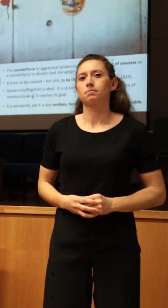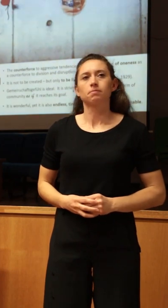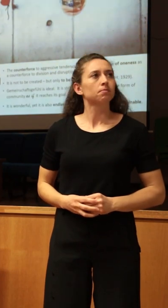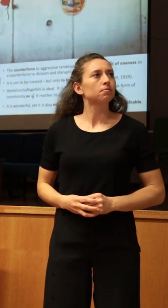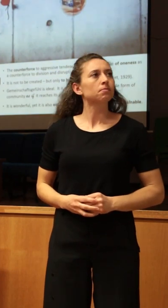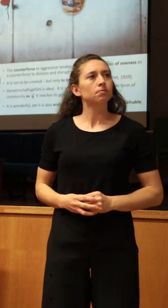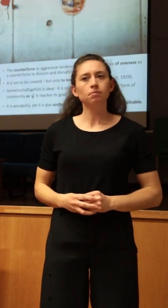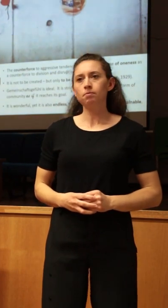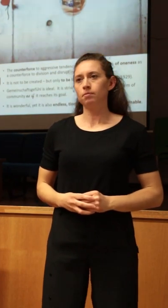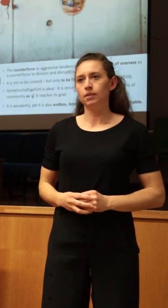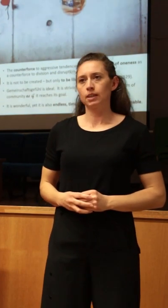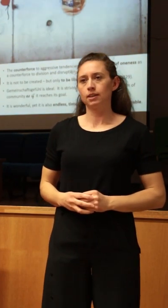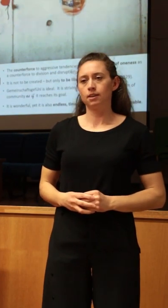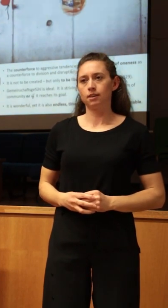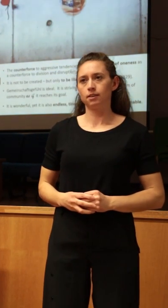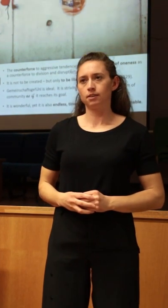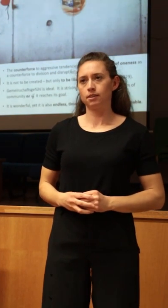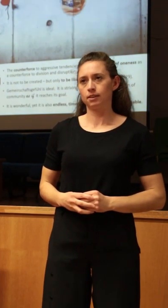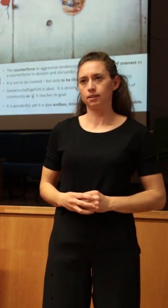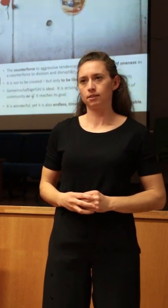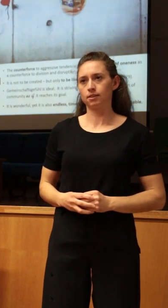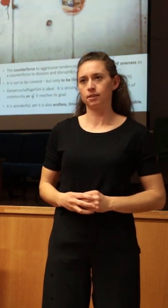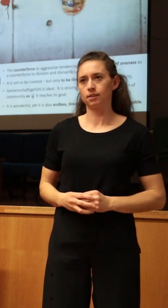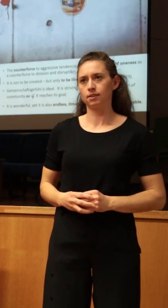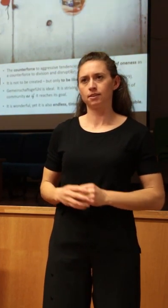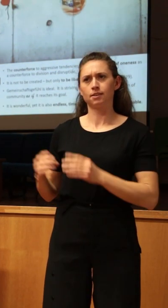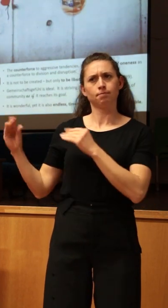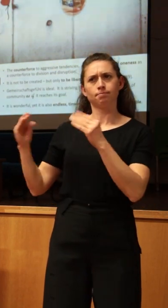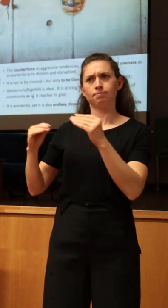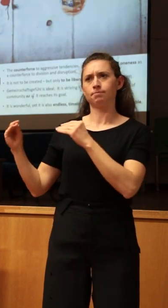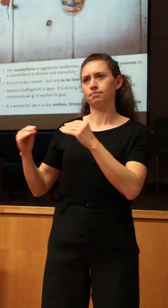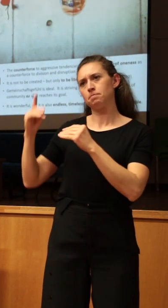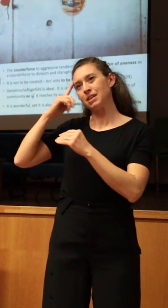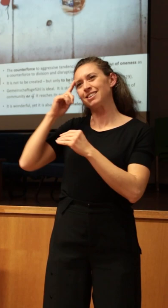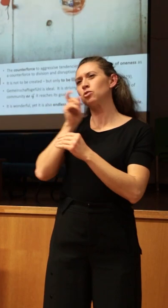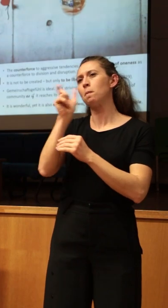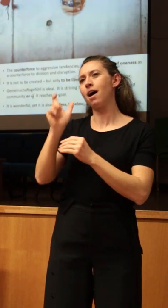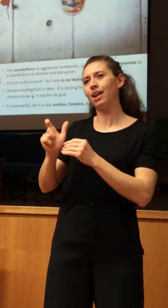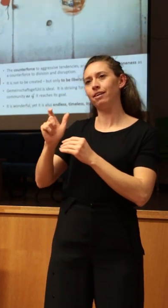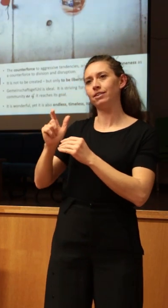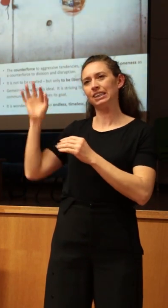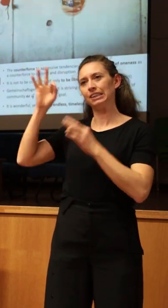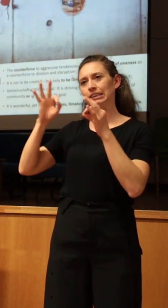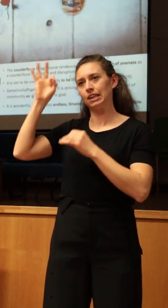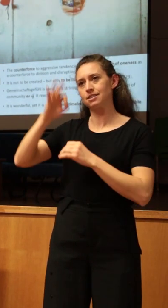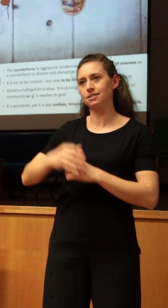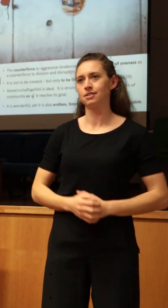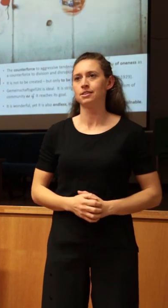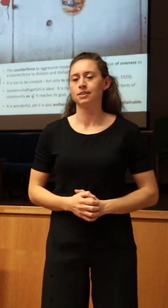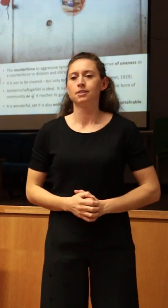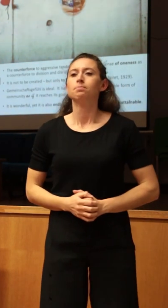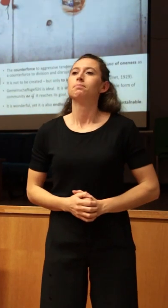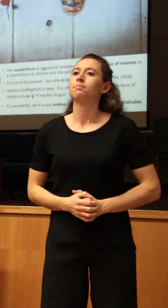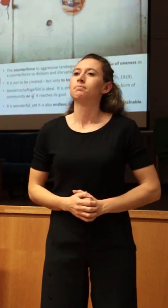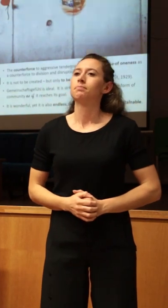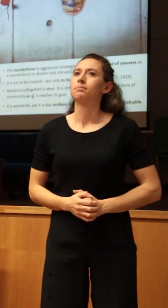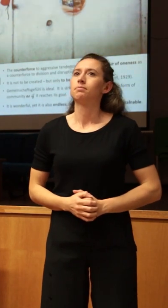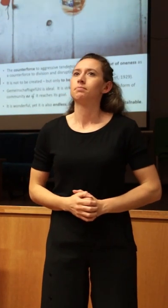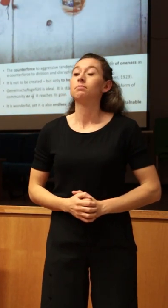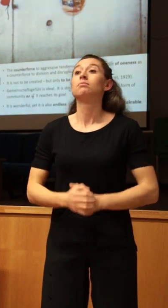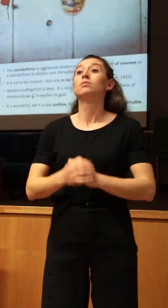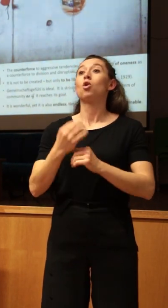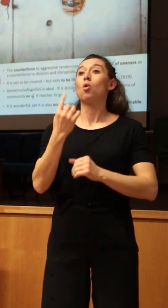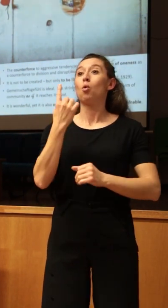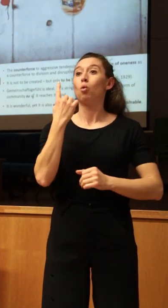unity? No, it's like no. It's no, like unidad ni unicidad. Being the one with everything and everybody. Ser